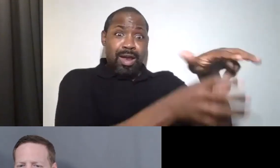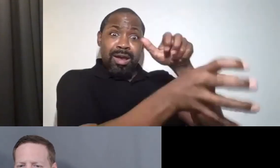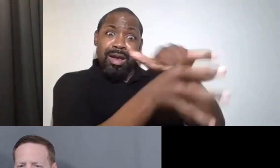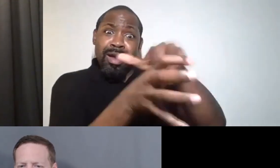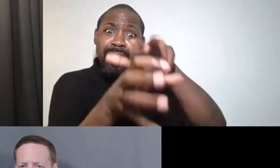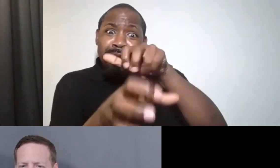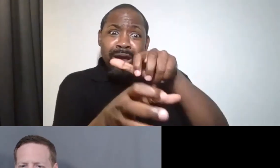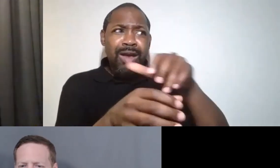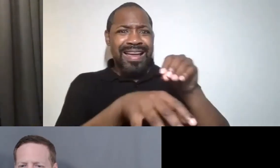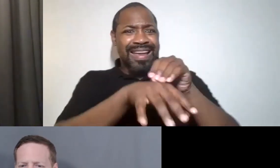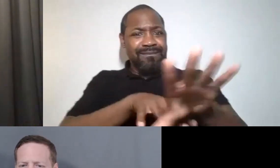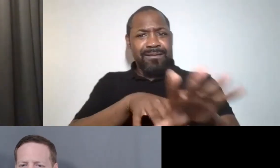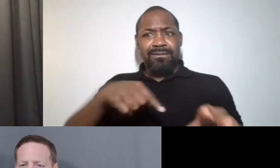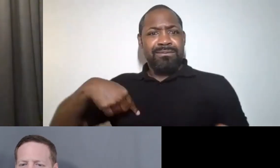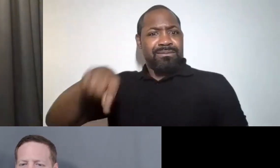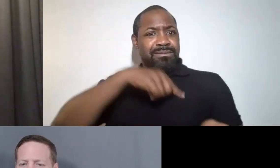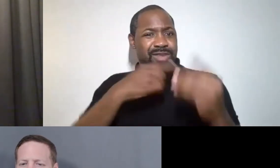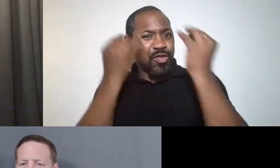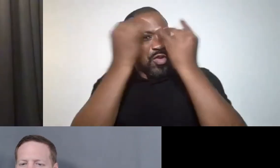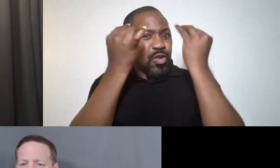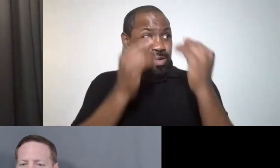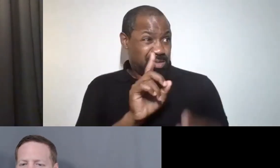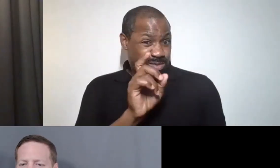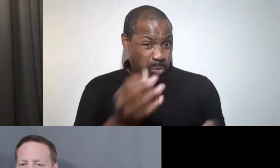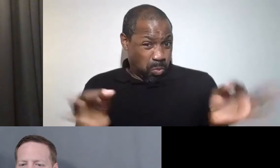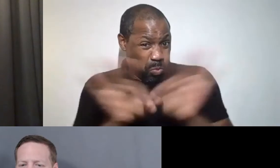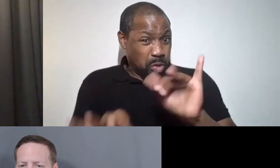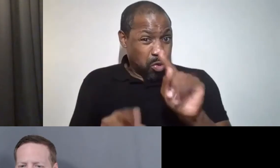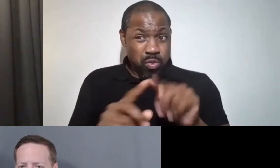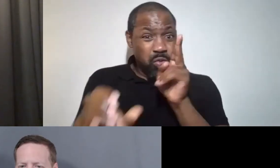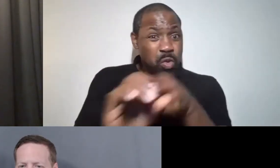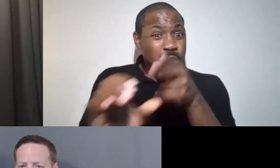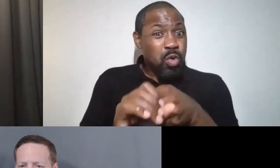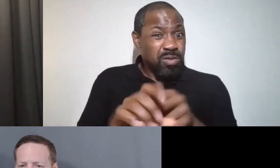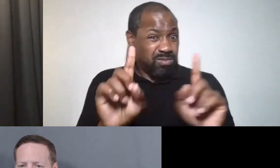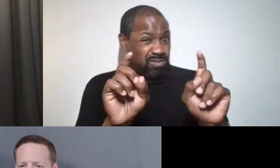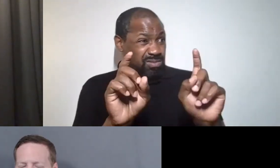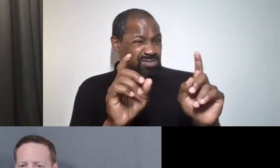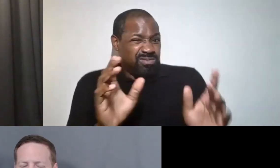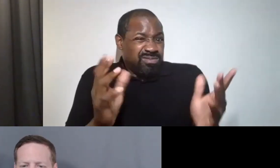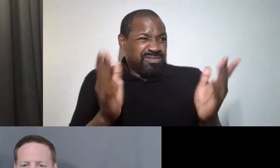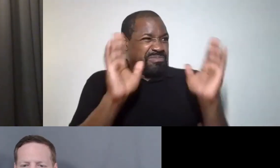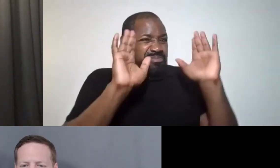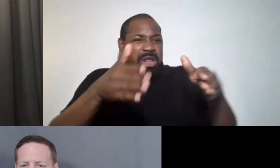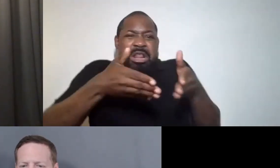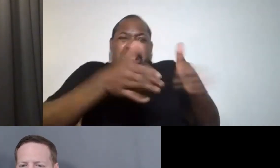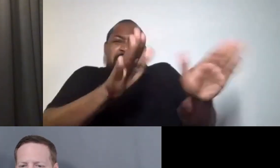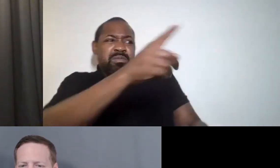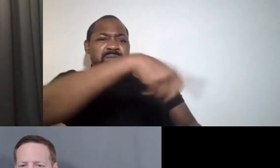Black, Indigenous, or person of color. So that affects those people who left the RID board. I think